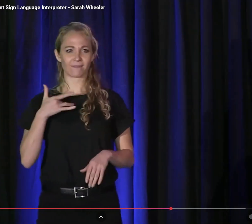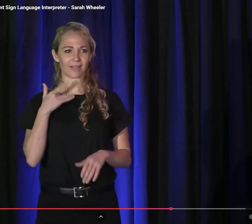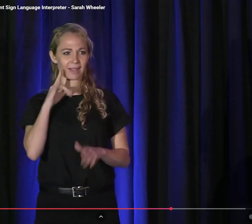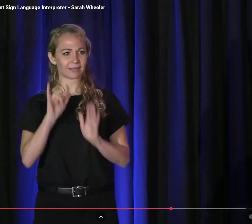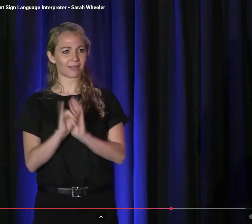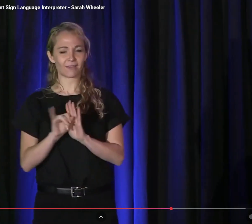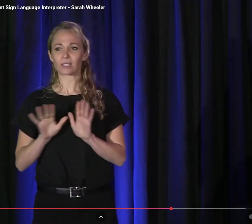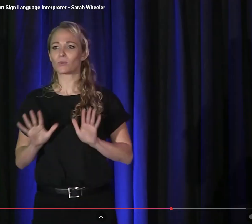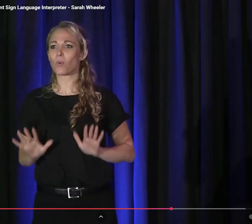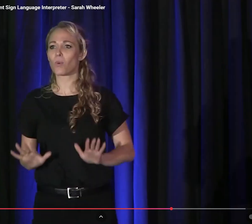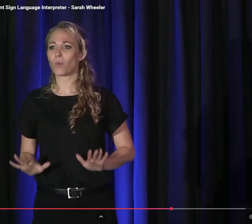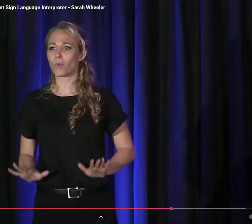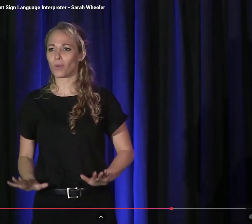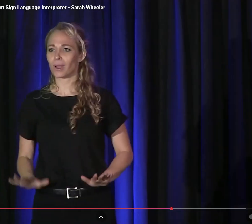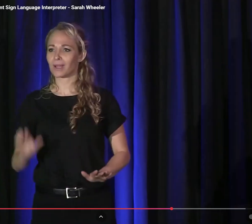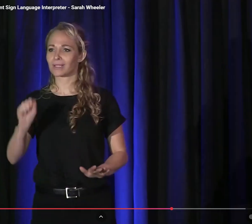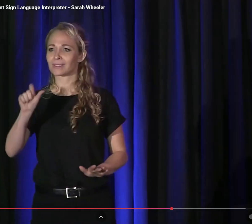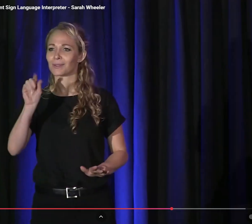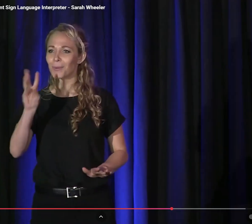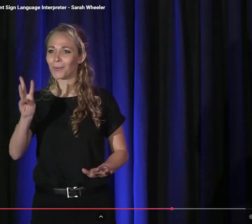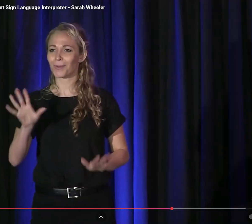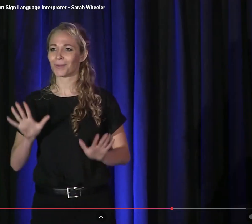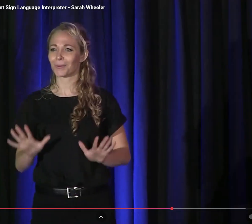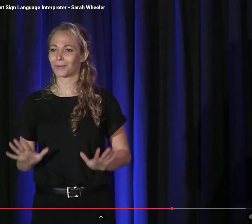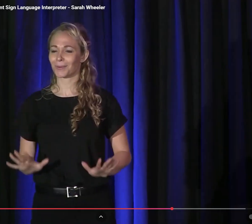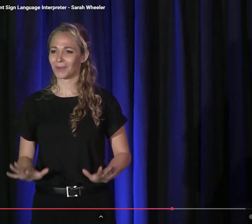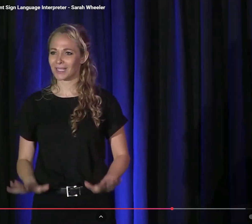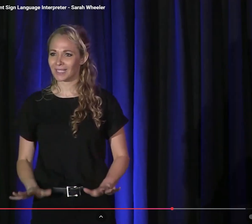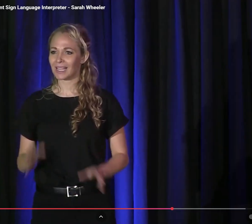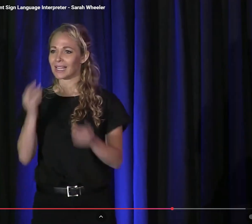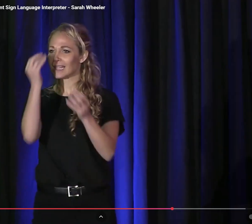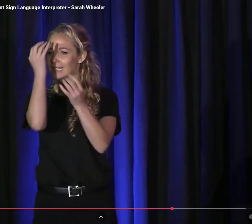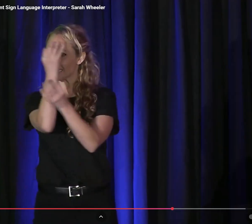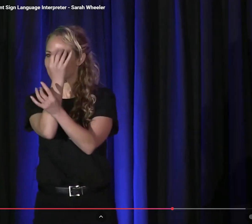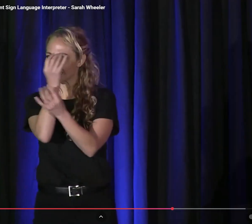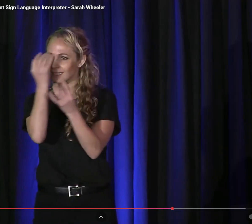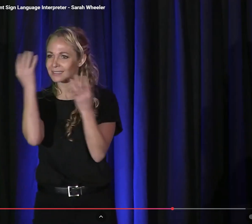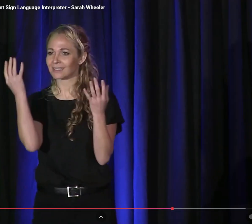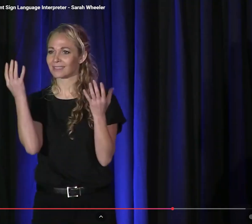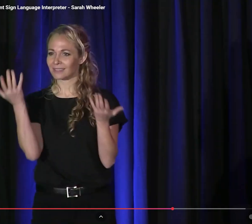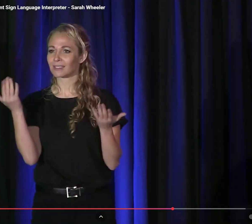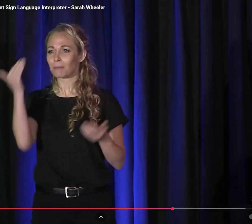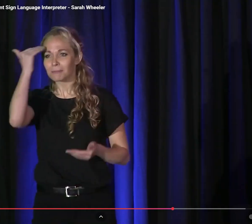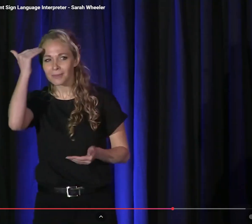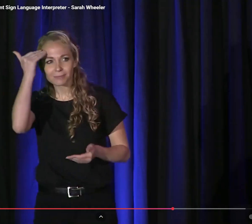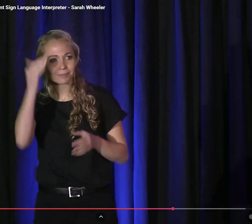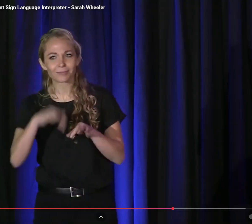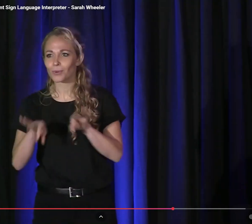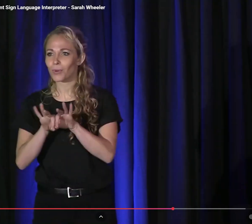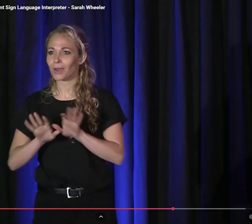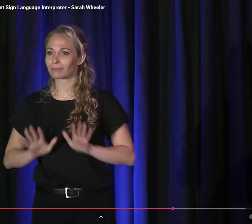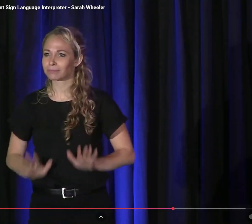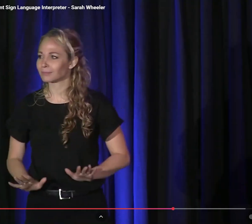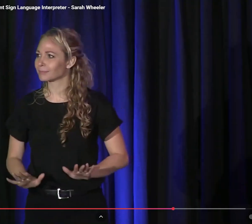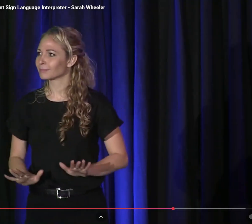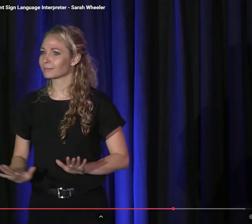emotionally, or do I slow down and identify what I feel, why I'm feeling it? So no, that